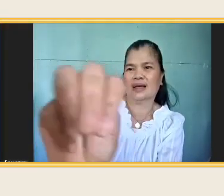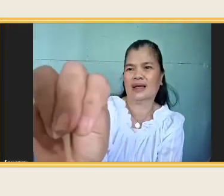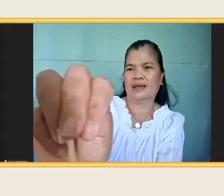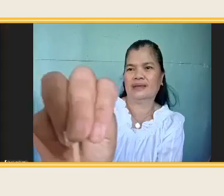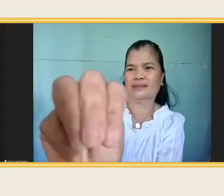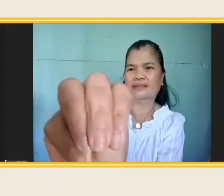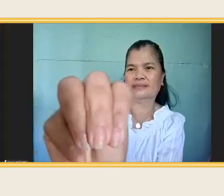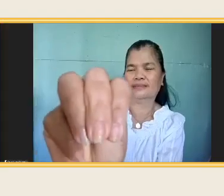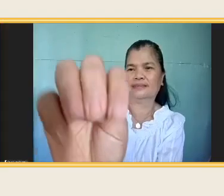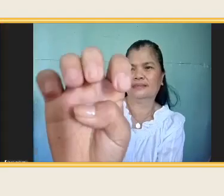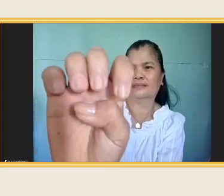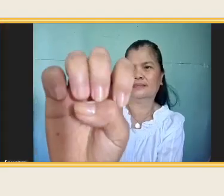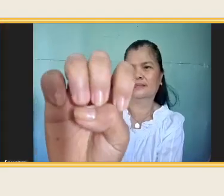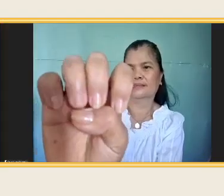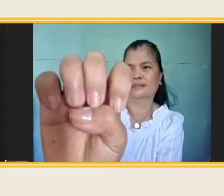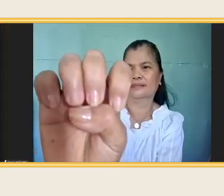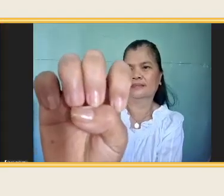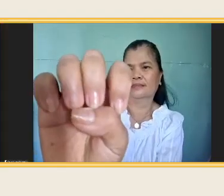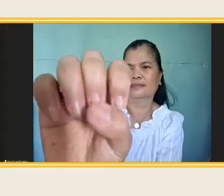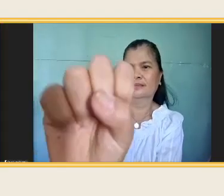Ganyan yan, ha?